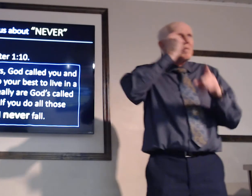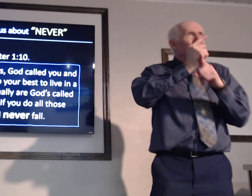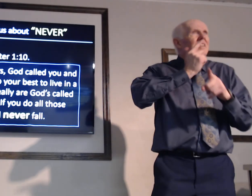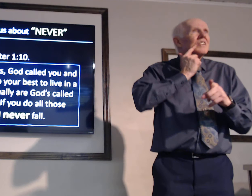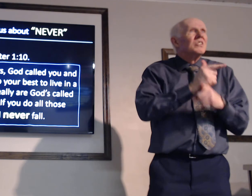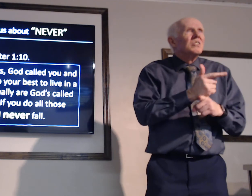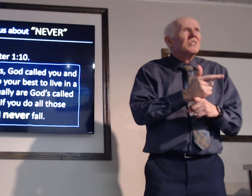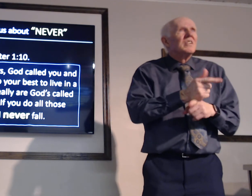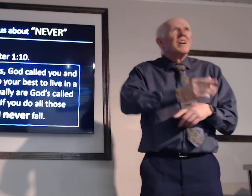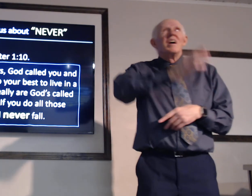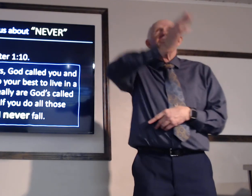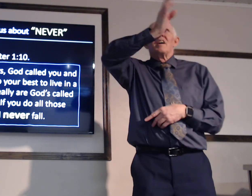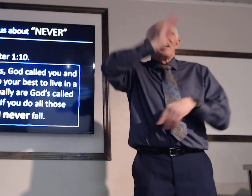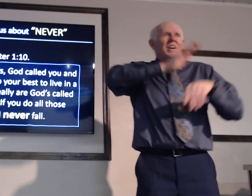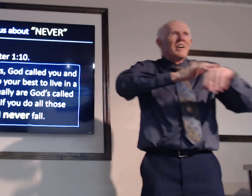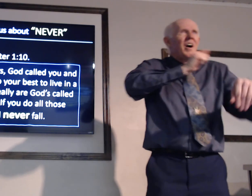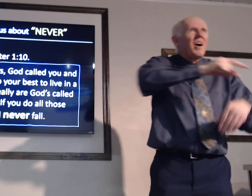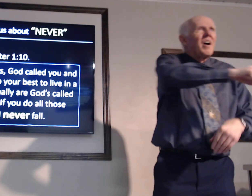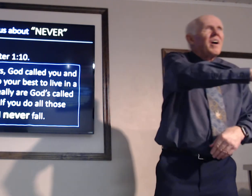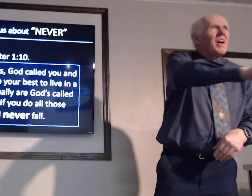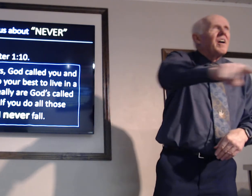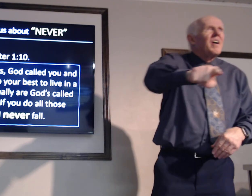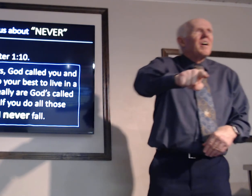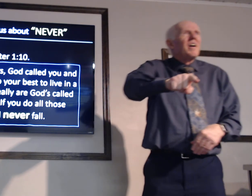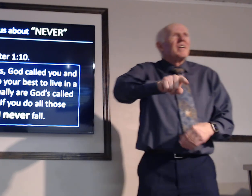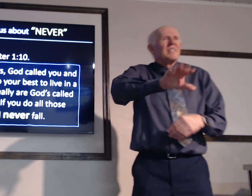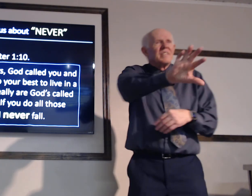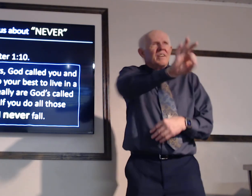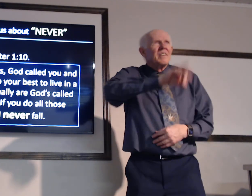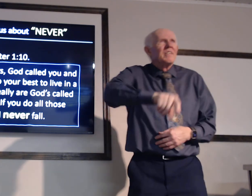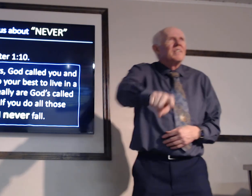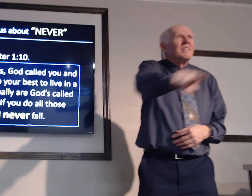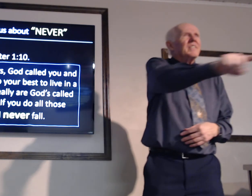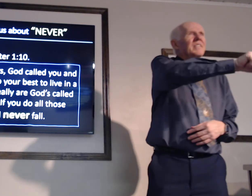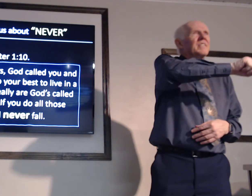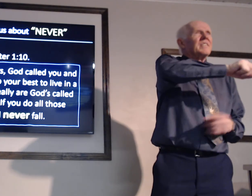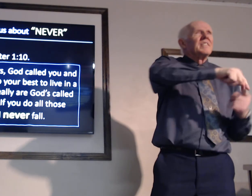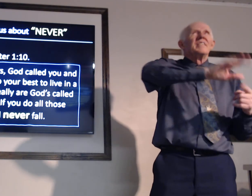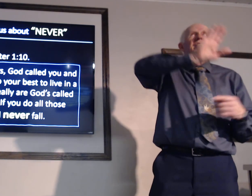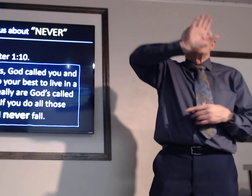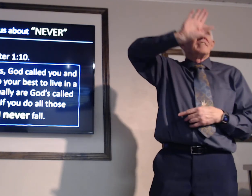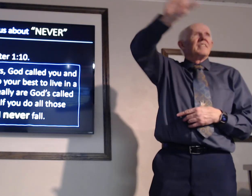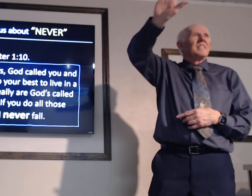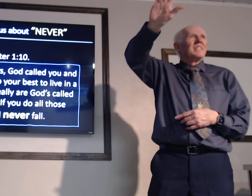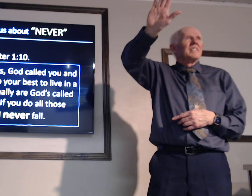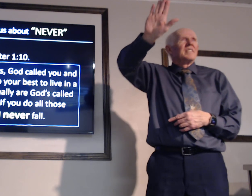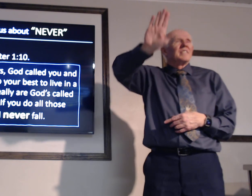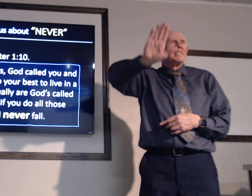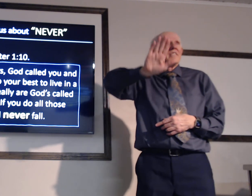My brothers and sisters, God called you and chose you to be his.